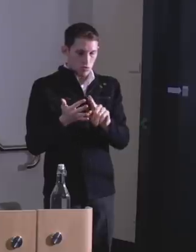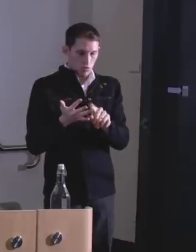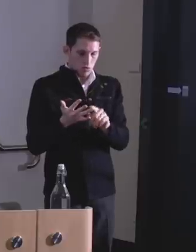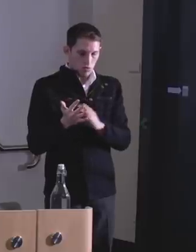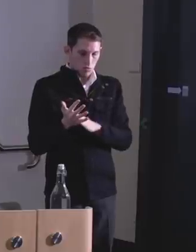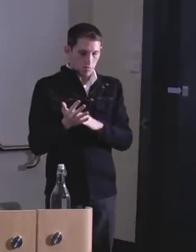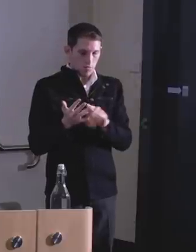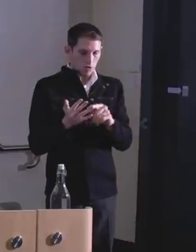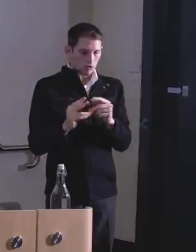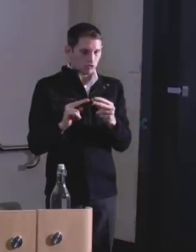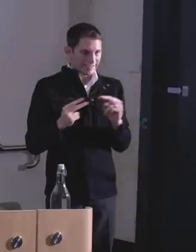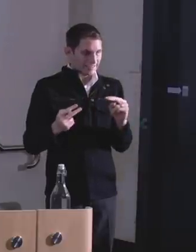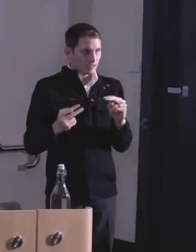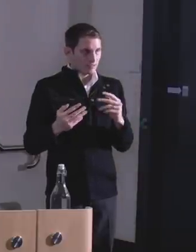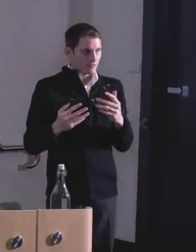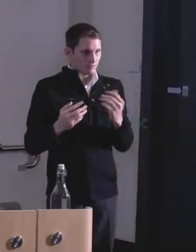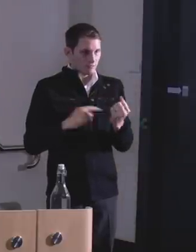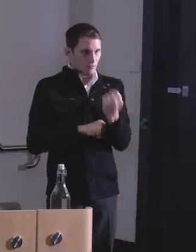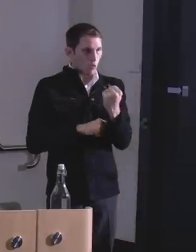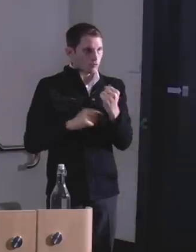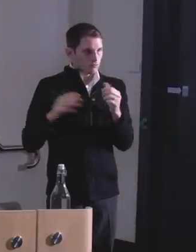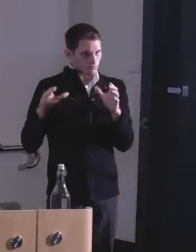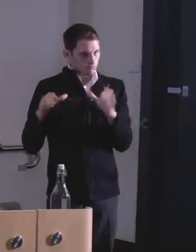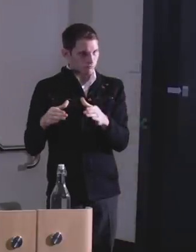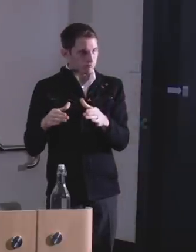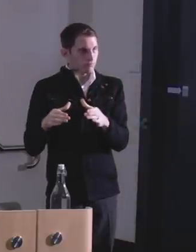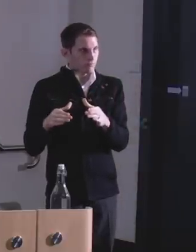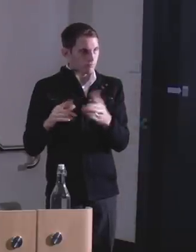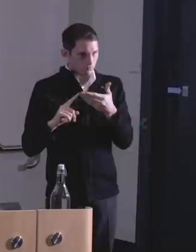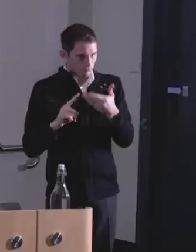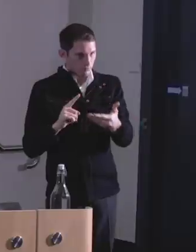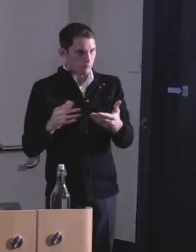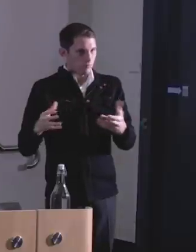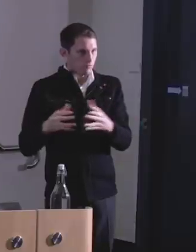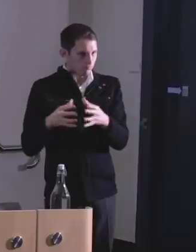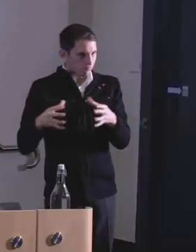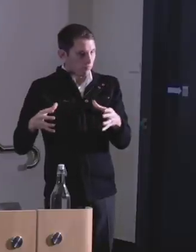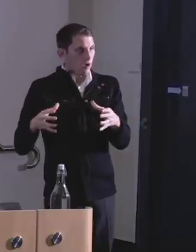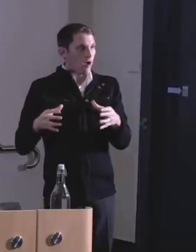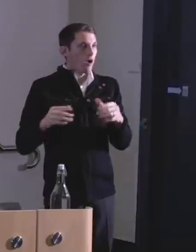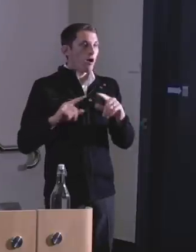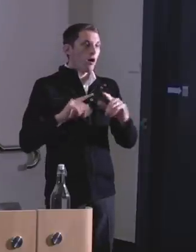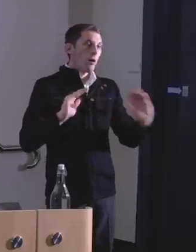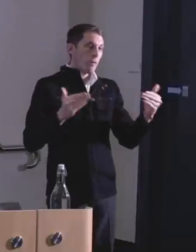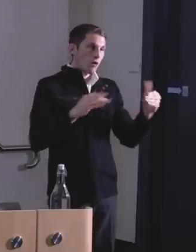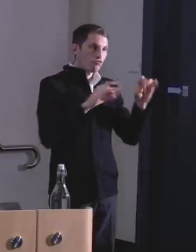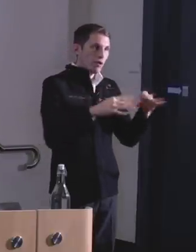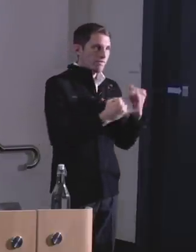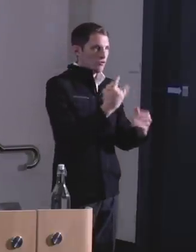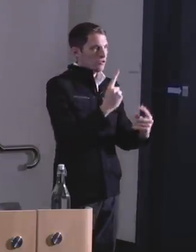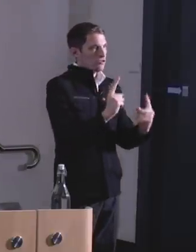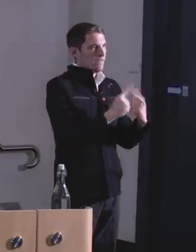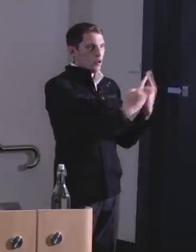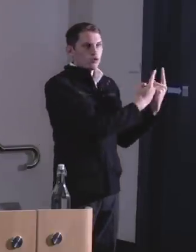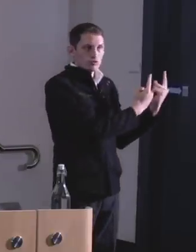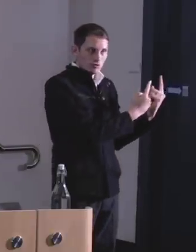Samoans, your society is a lot more diverse. So of course, your sense of who you